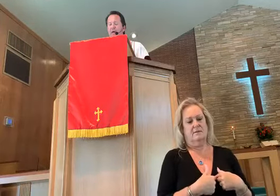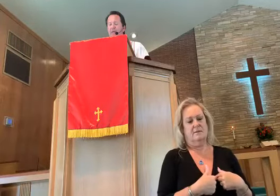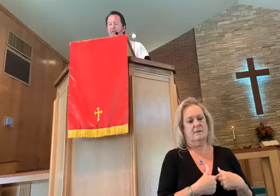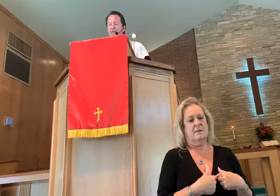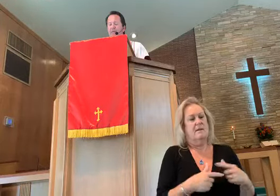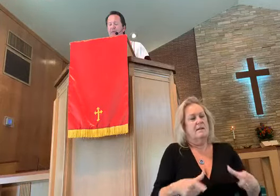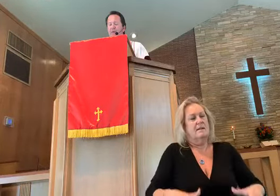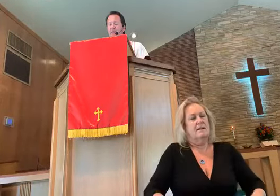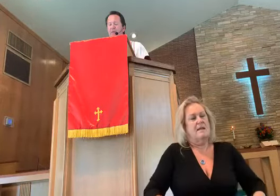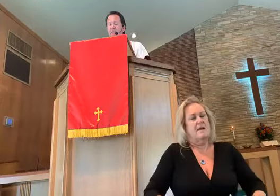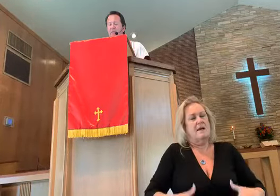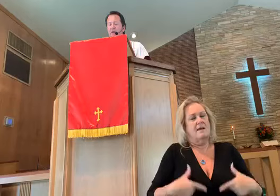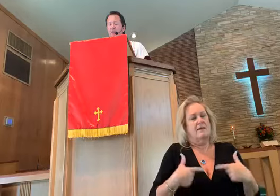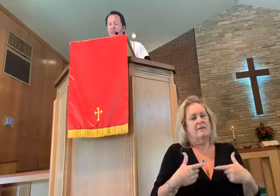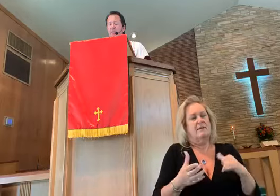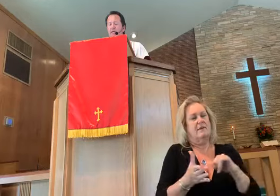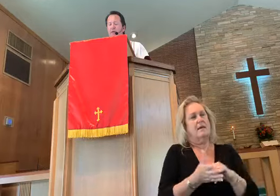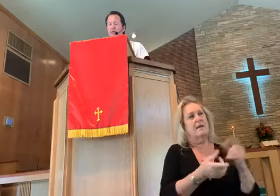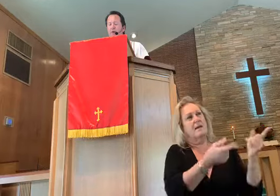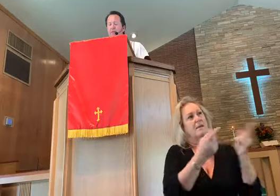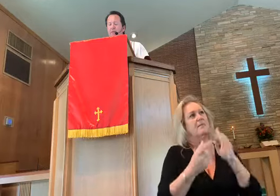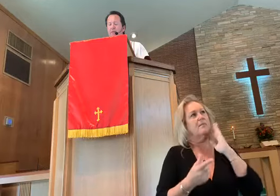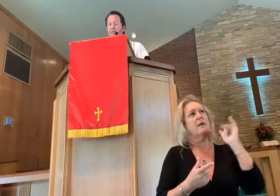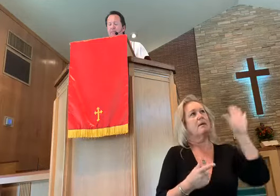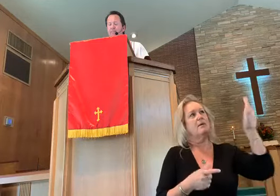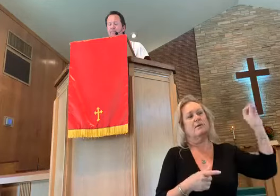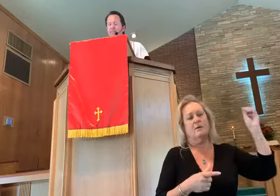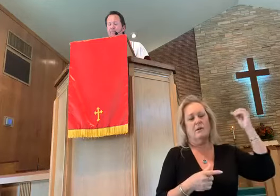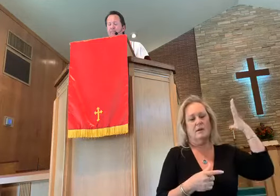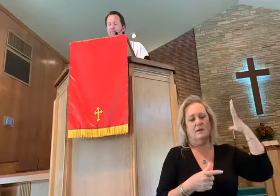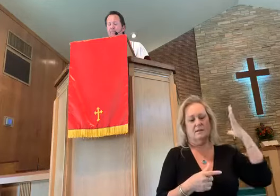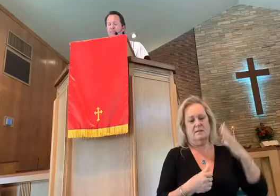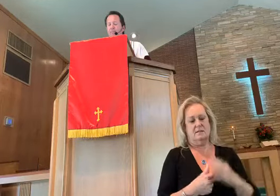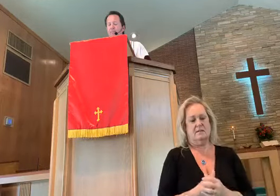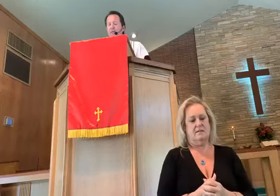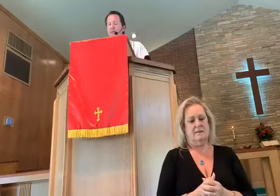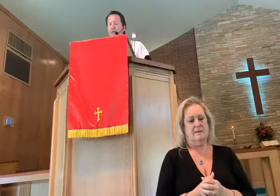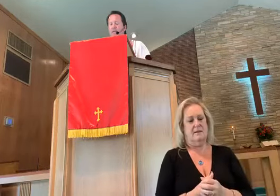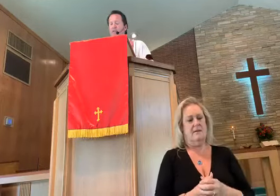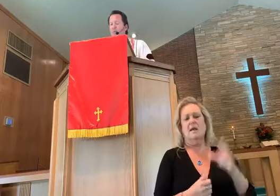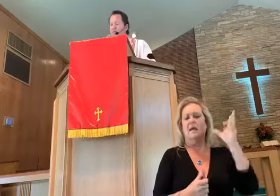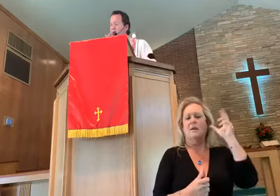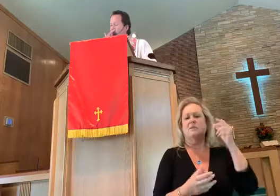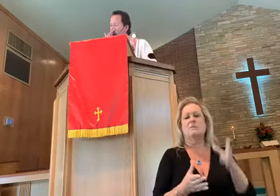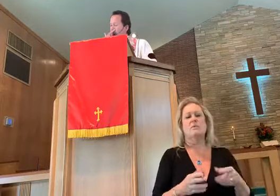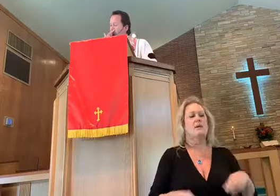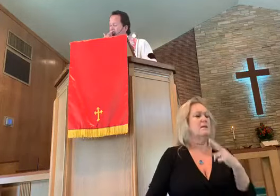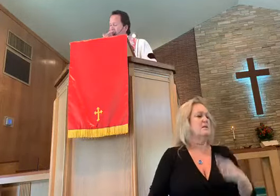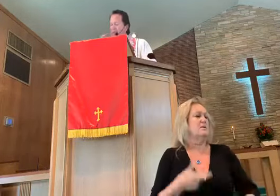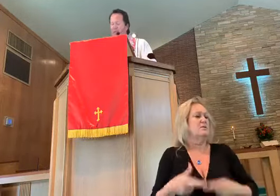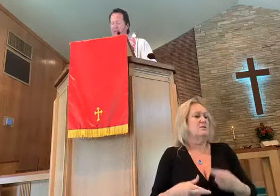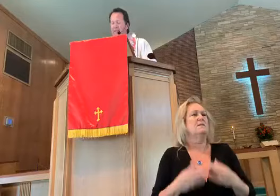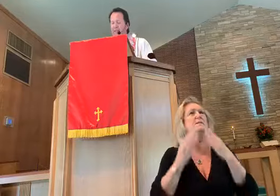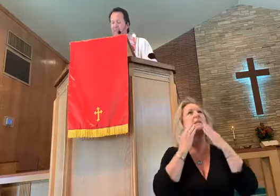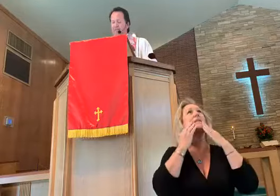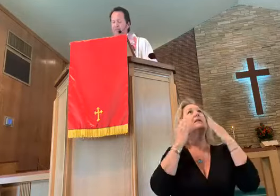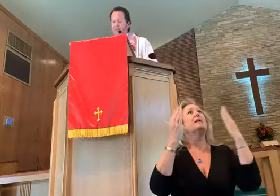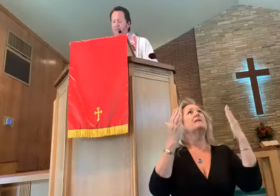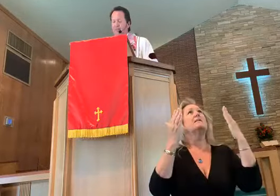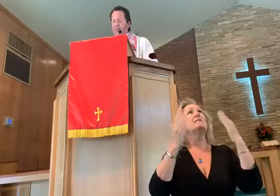the life that comes by your grace. Hear us as we rejoice and give